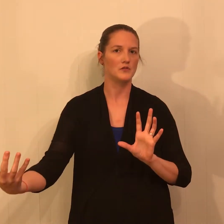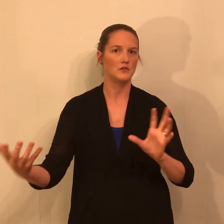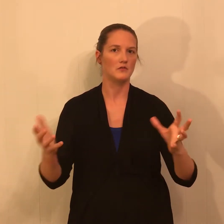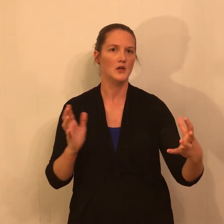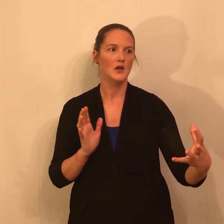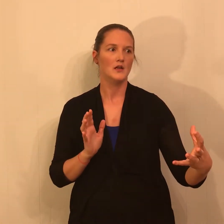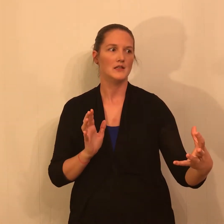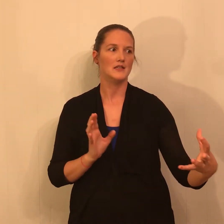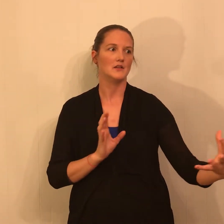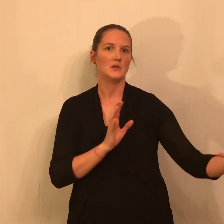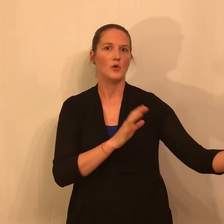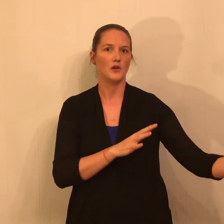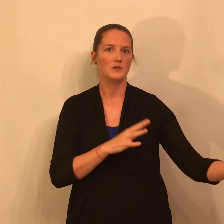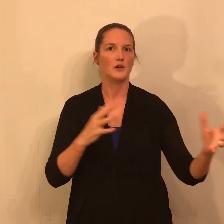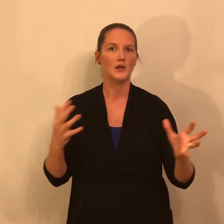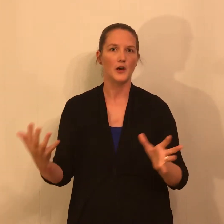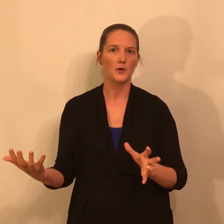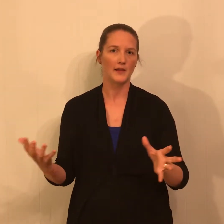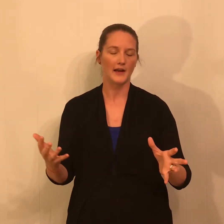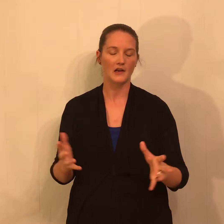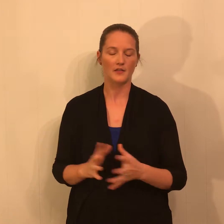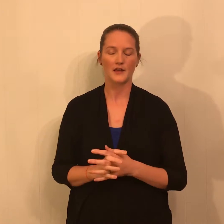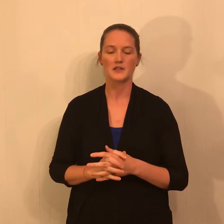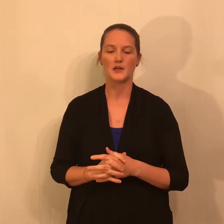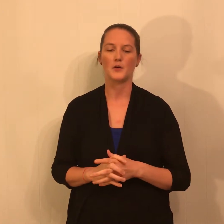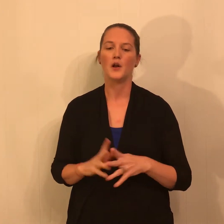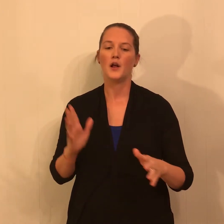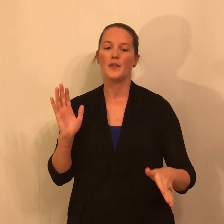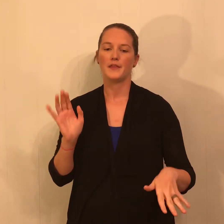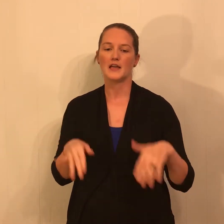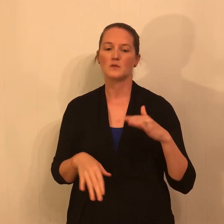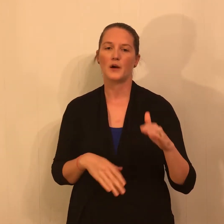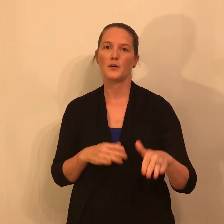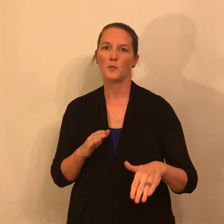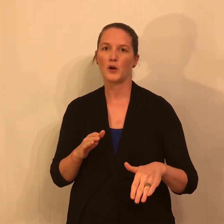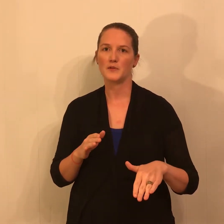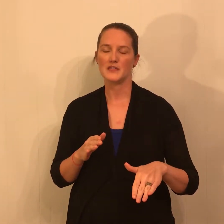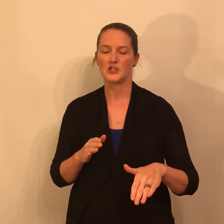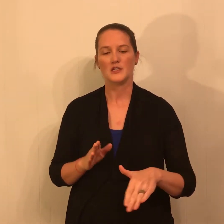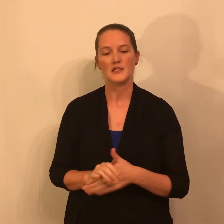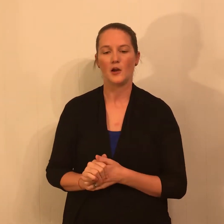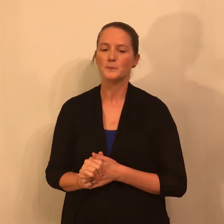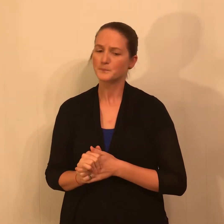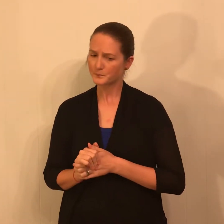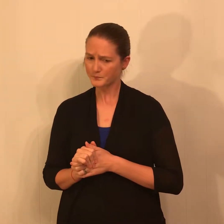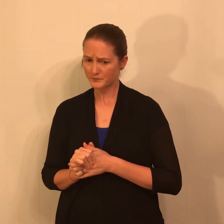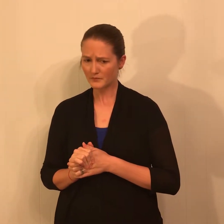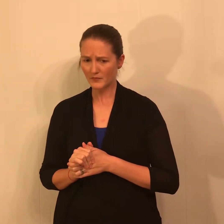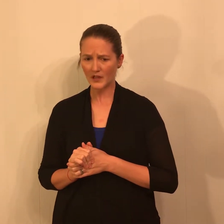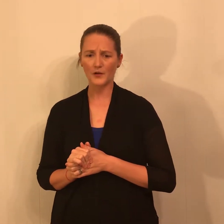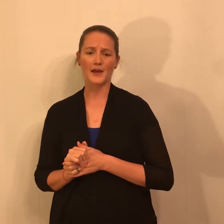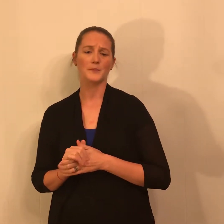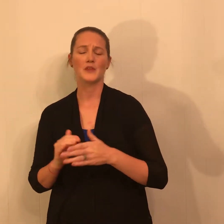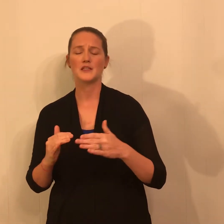on to tell someone else where to go and that kind of thing. So that's why we're doing prepositions now. Okay,